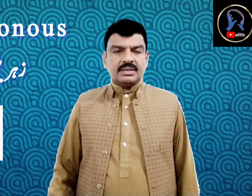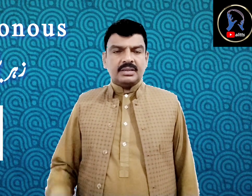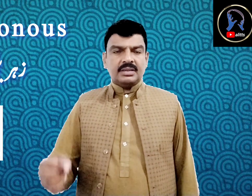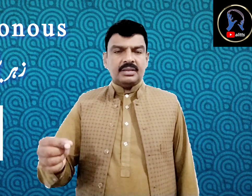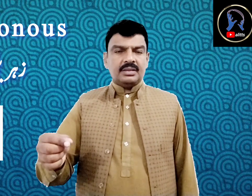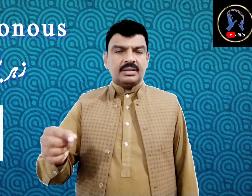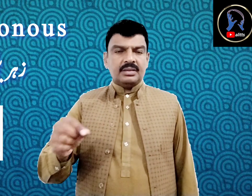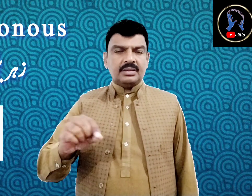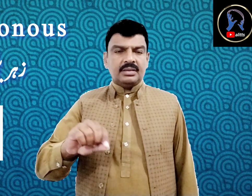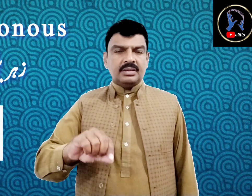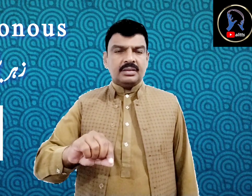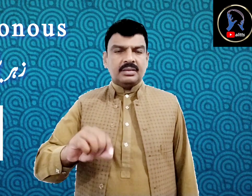poisonous।